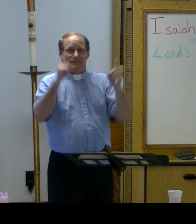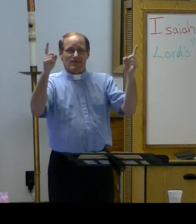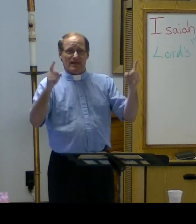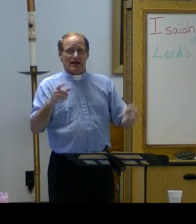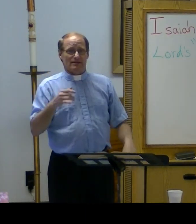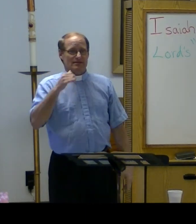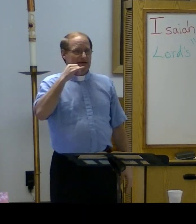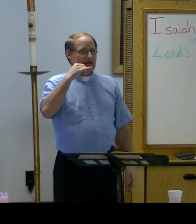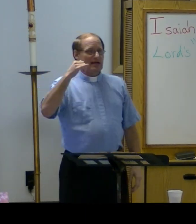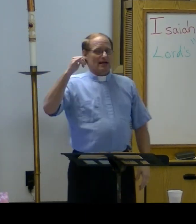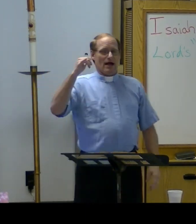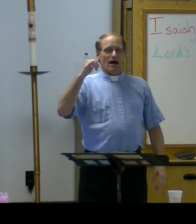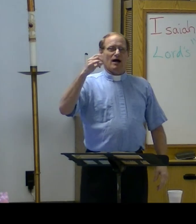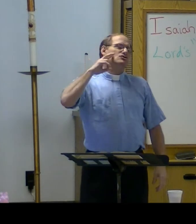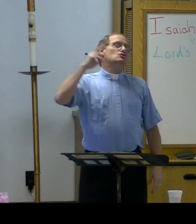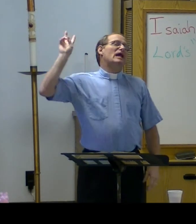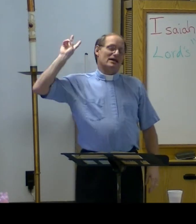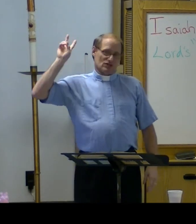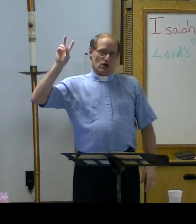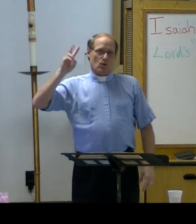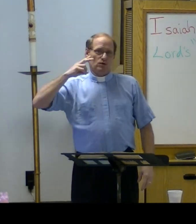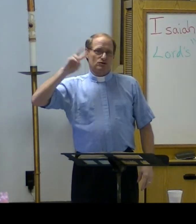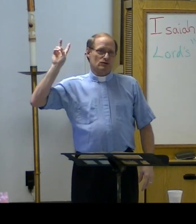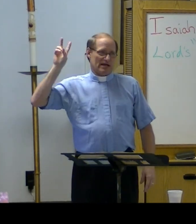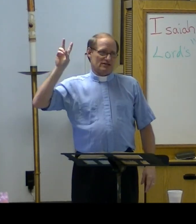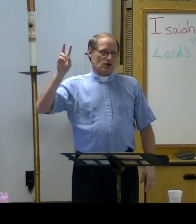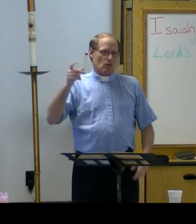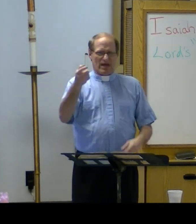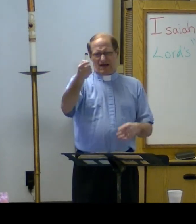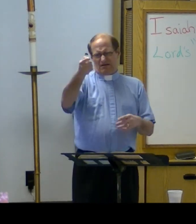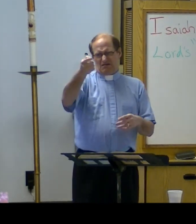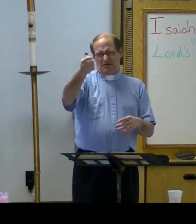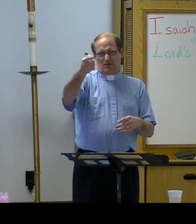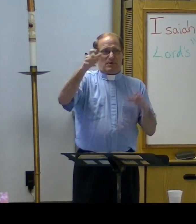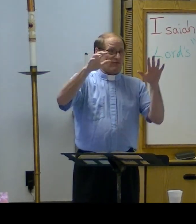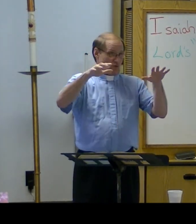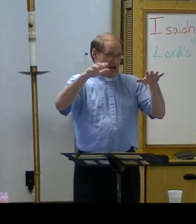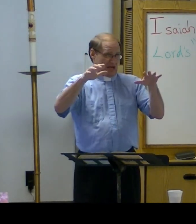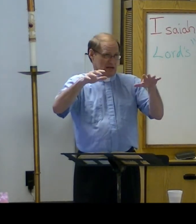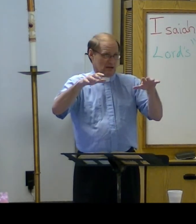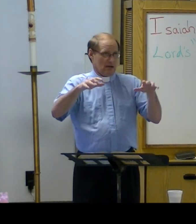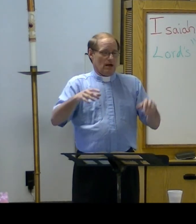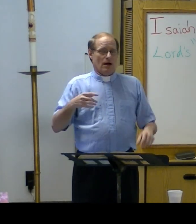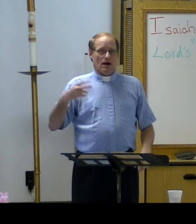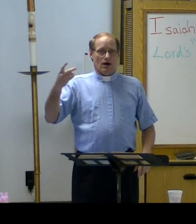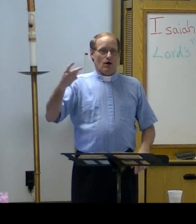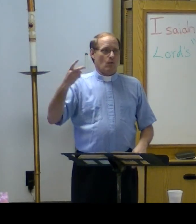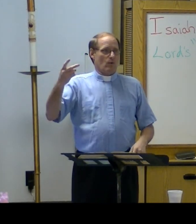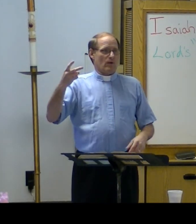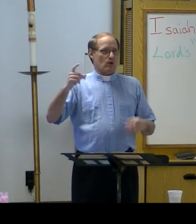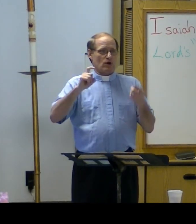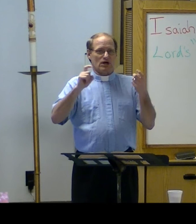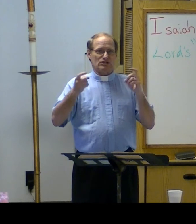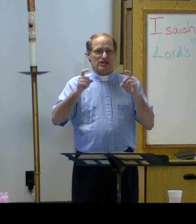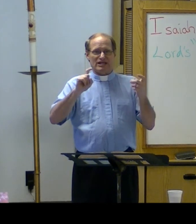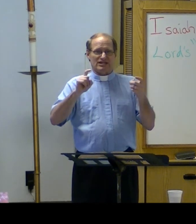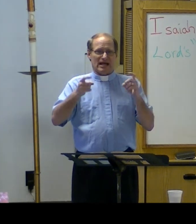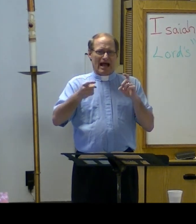different things. 2 days ago, we had a little bit of rain. We were changing